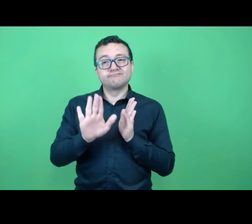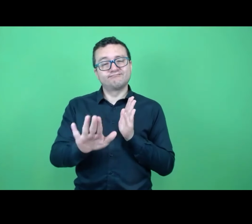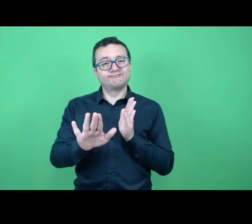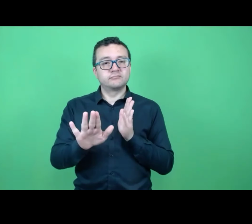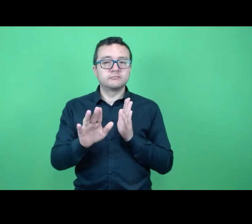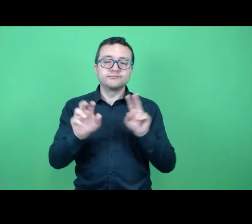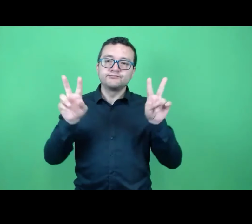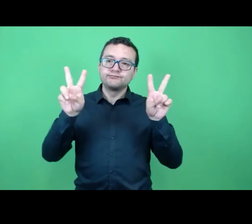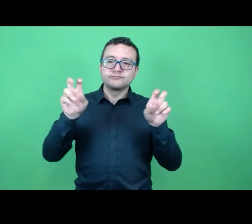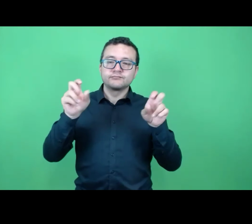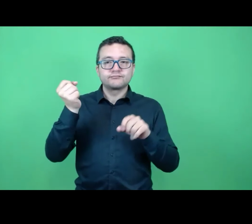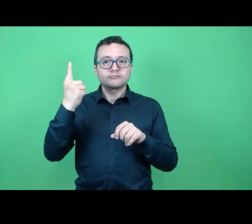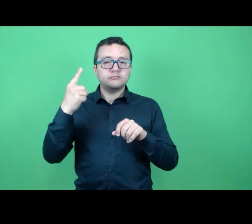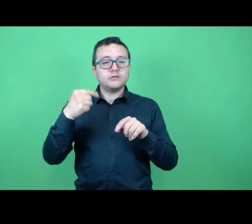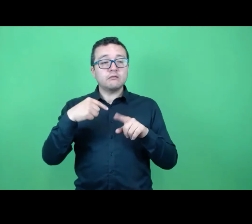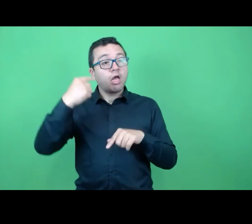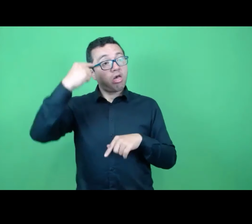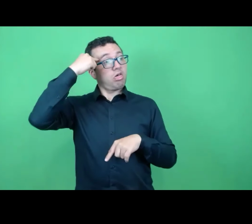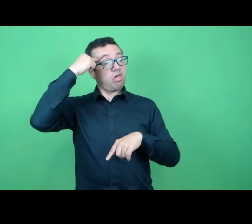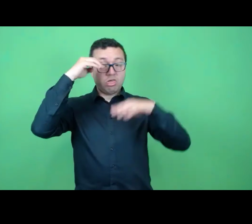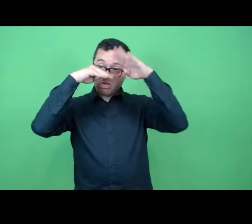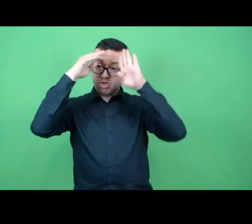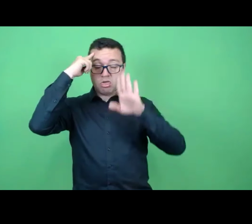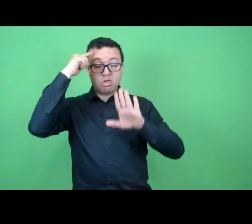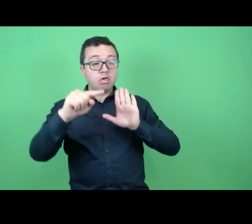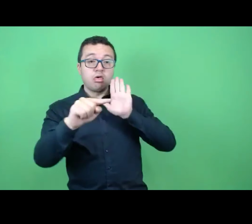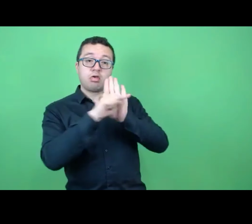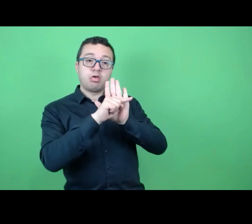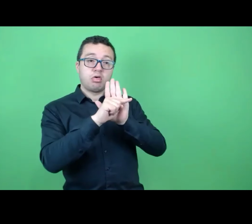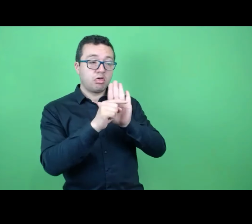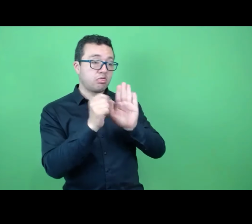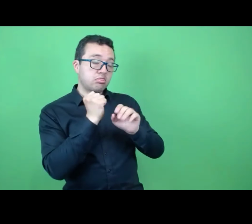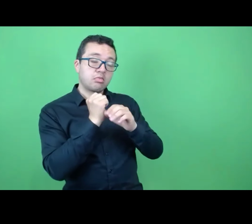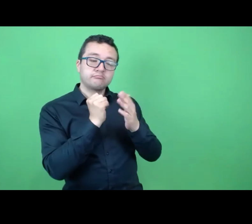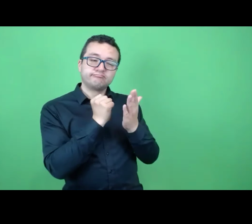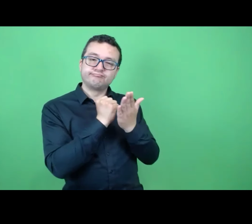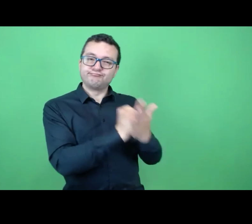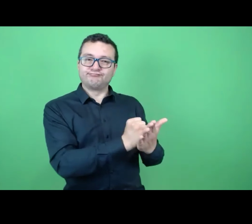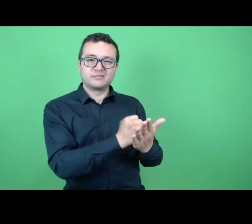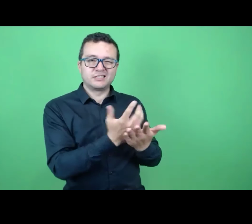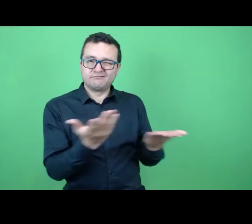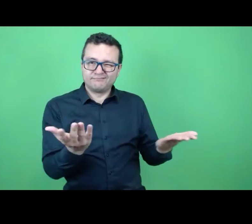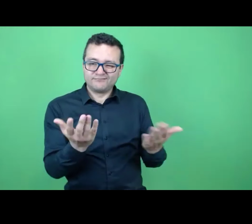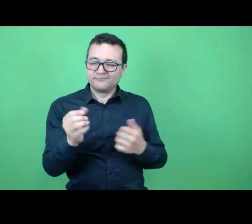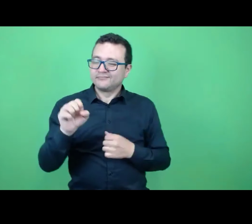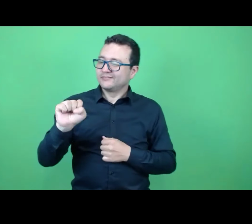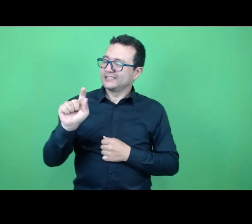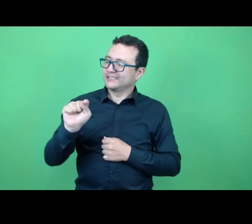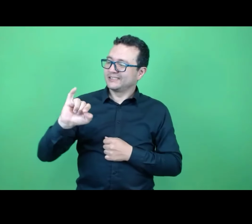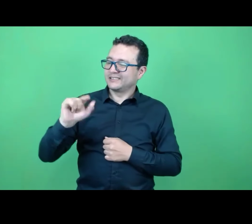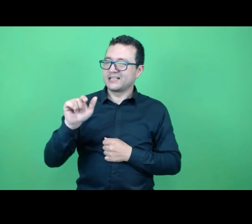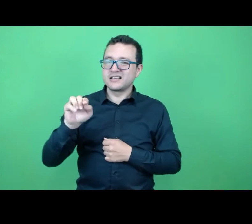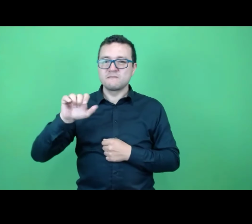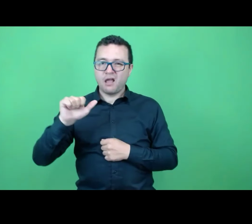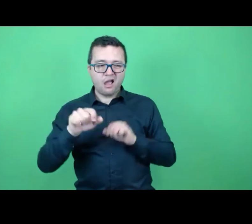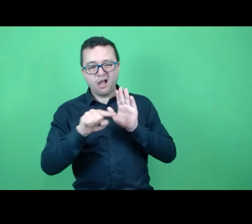pervasive stigma, even within the disability movement, toward certain disability types or population